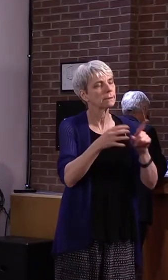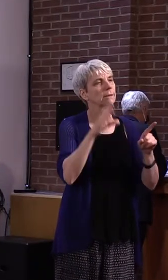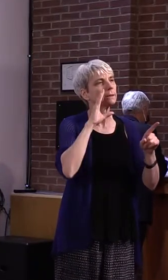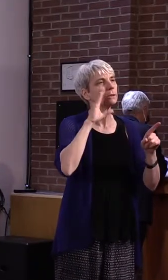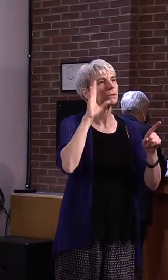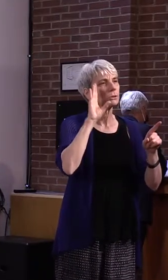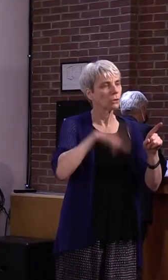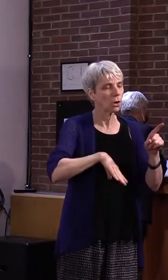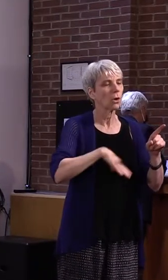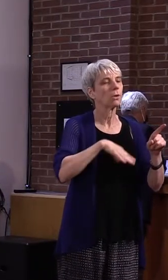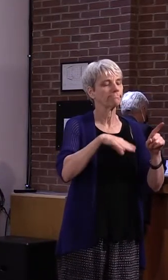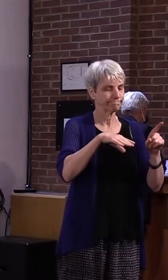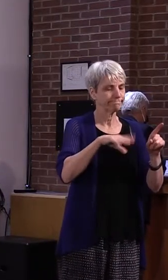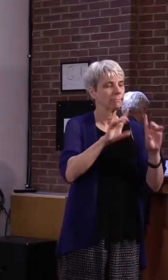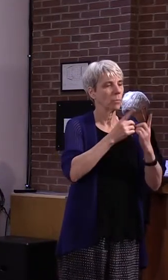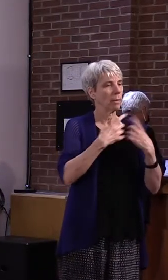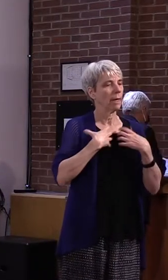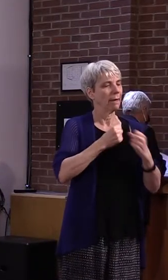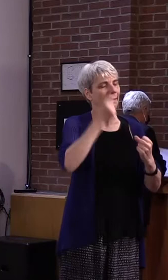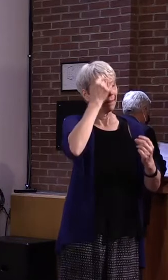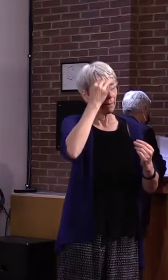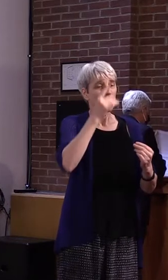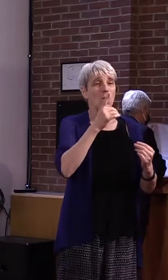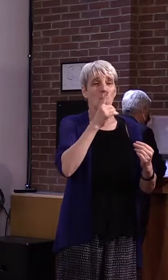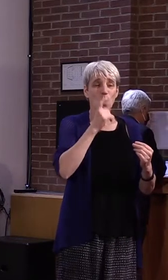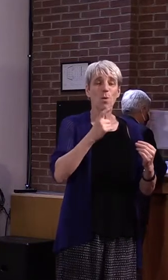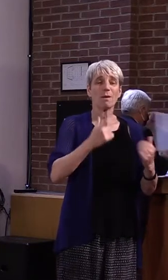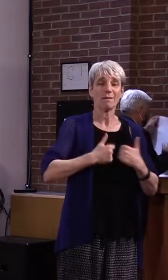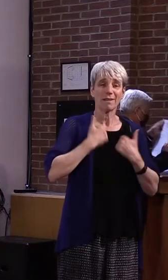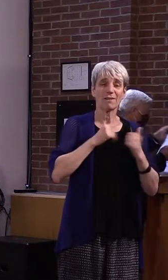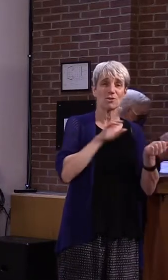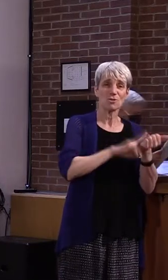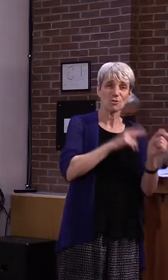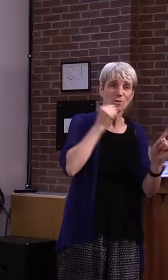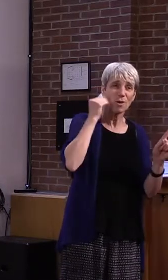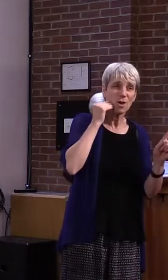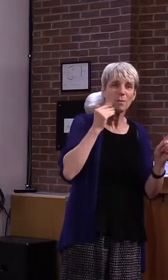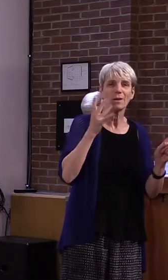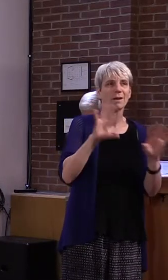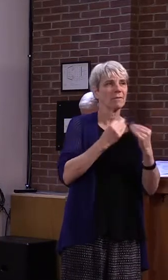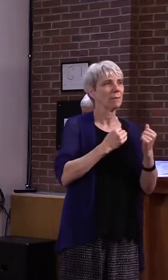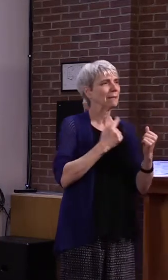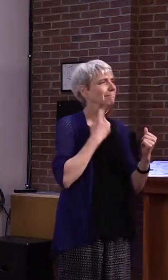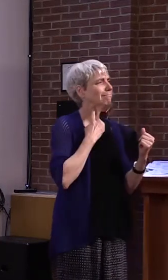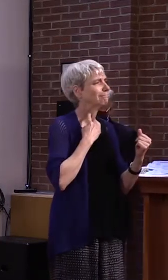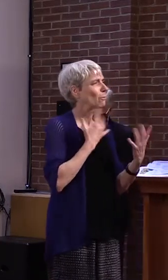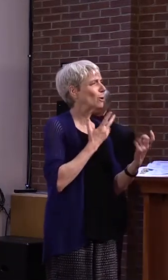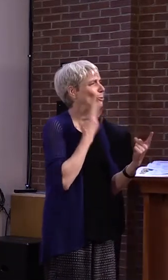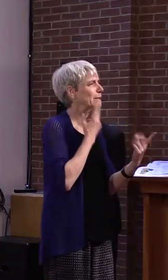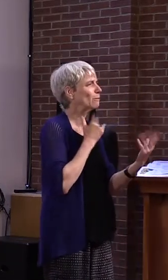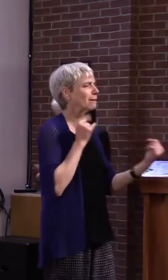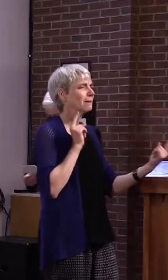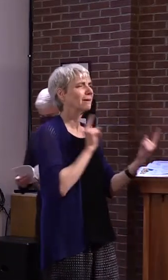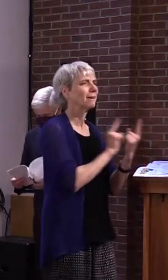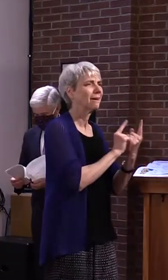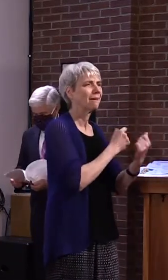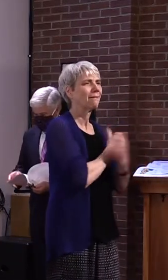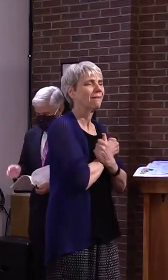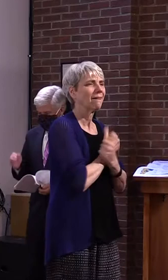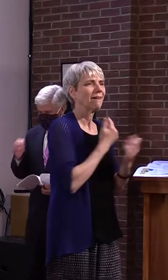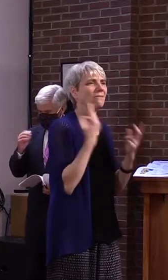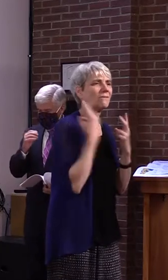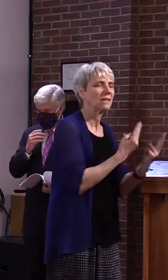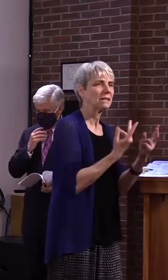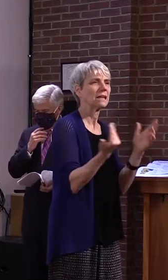into possible revisions to help families reconnect with their loved ones who are in long-term care facilities. Where does it stand, and when can